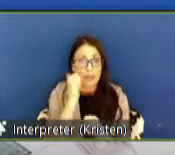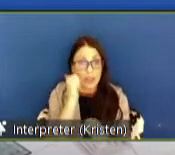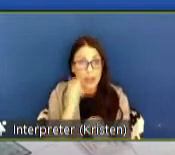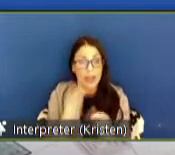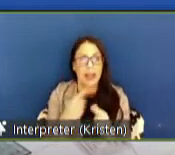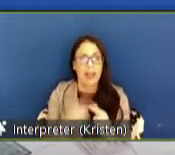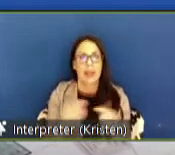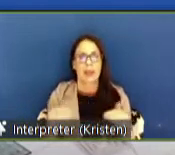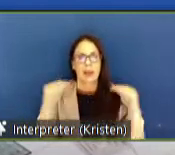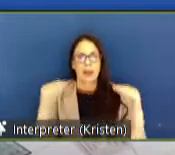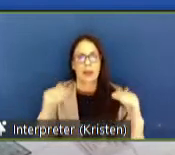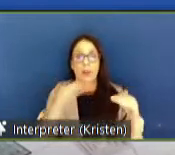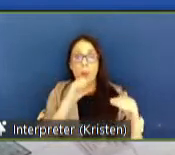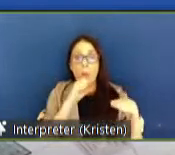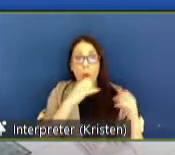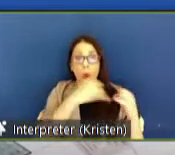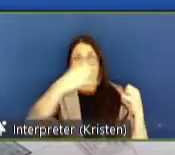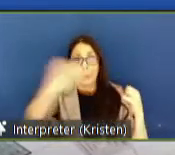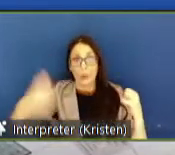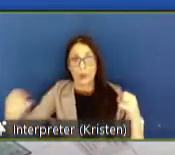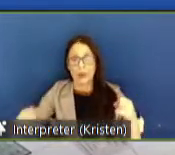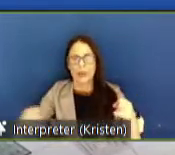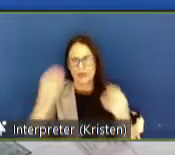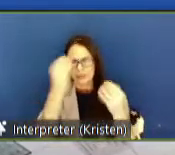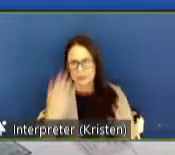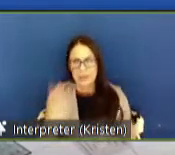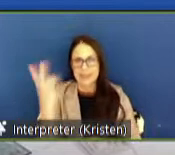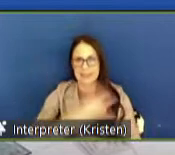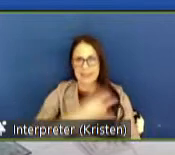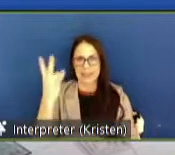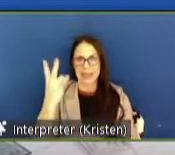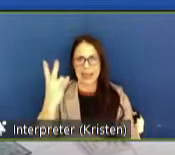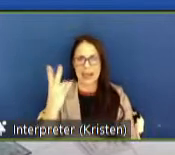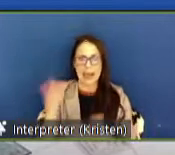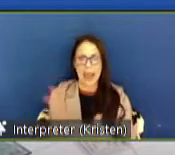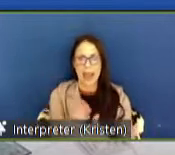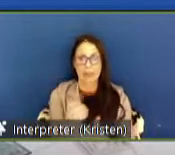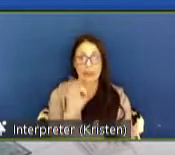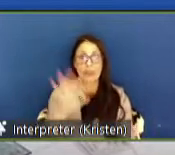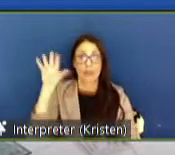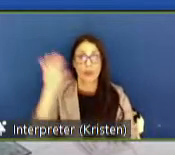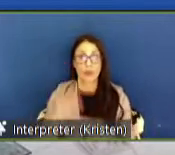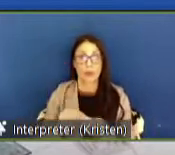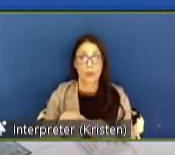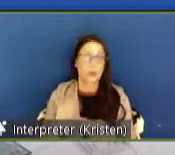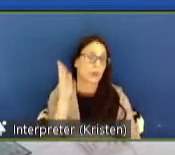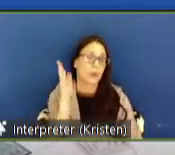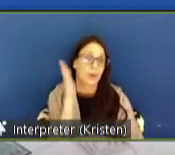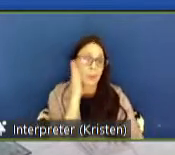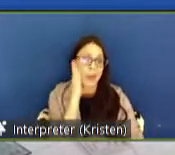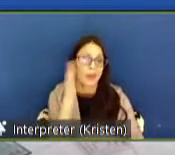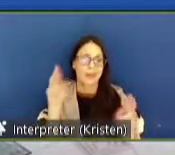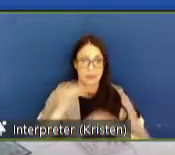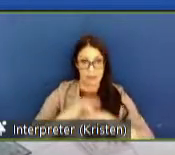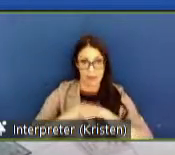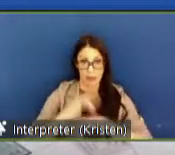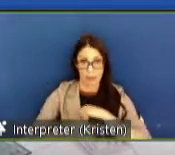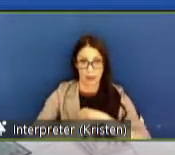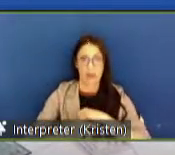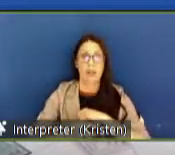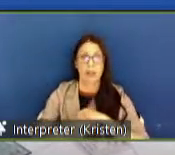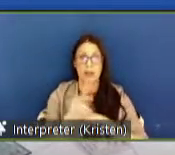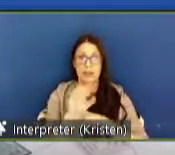line tells us the 7-day moving average of our total beds available. Again, like to reference December 1st